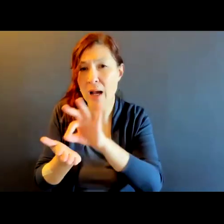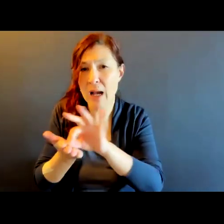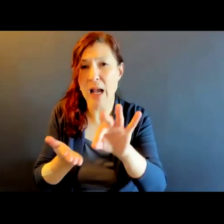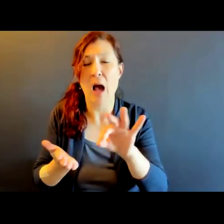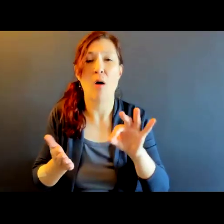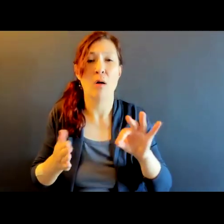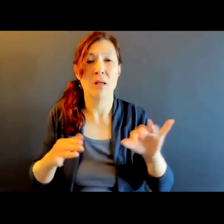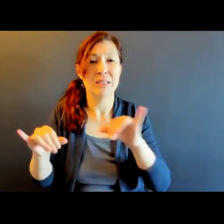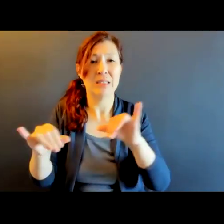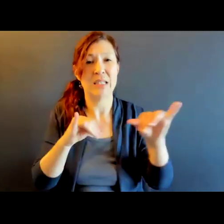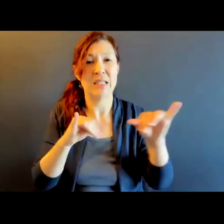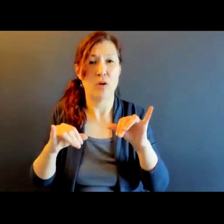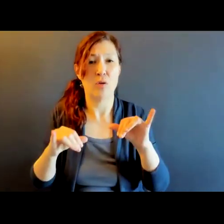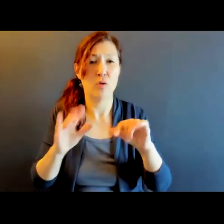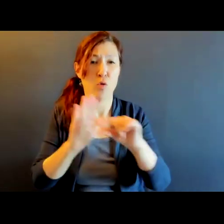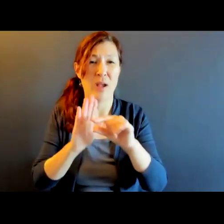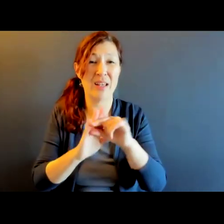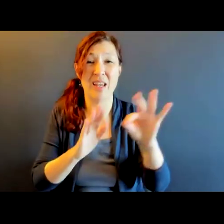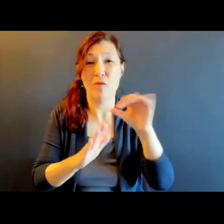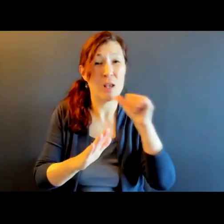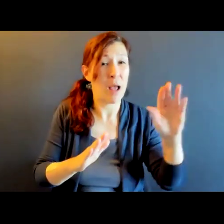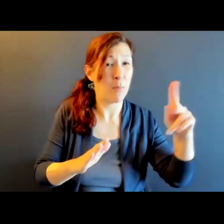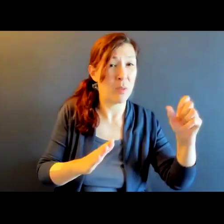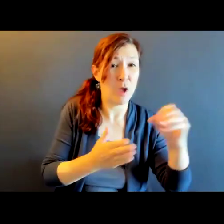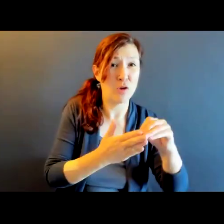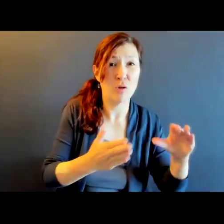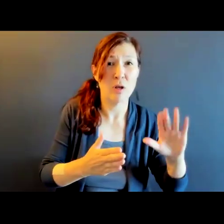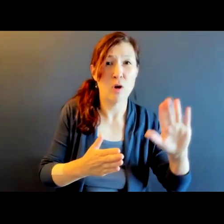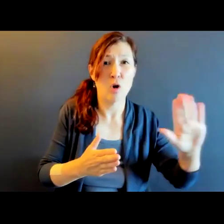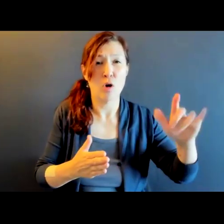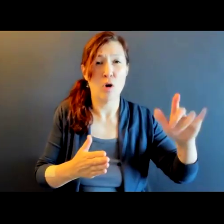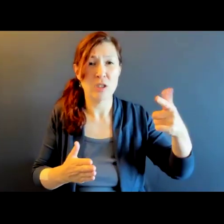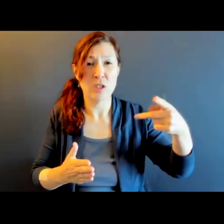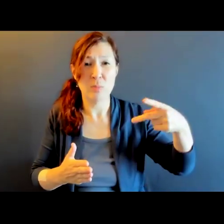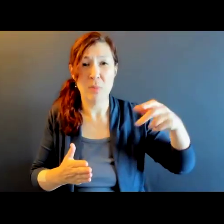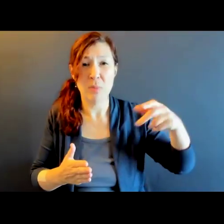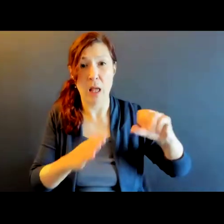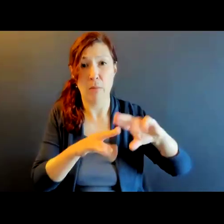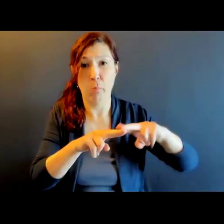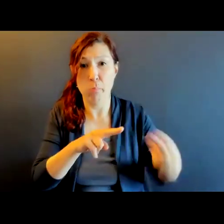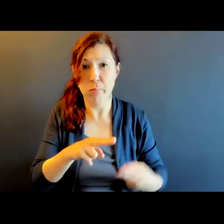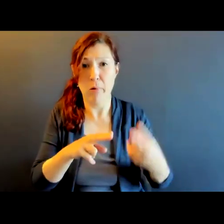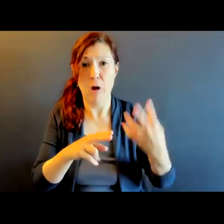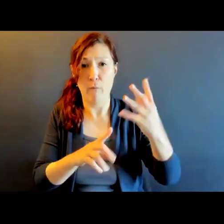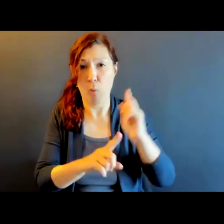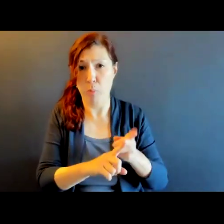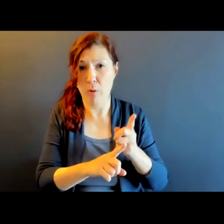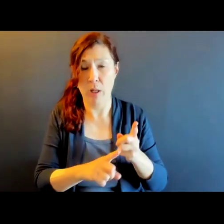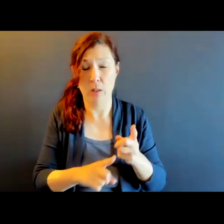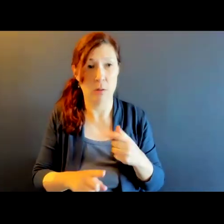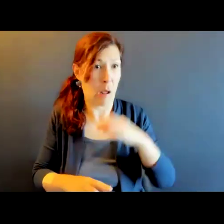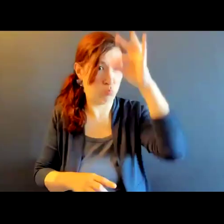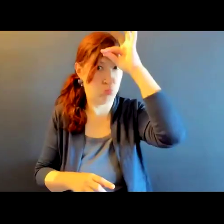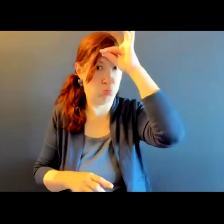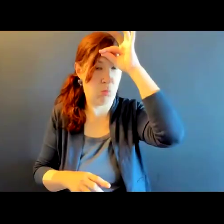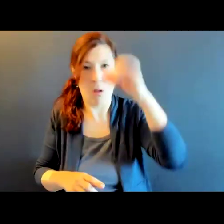for non-BPS students, her GPA was depressed by 4 complete points. I had no idea that this